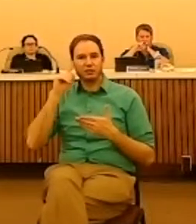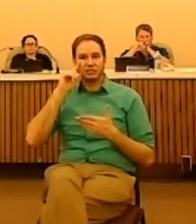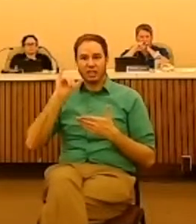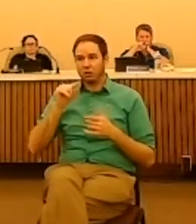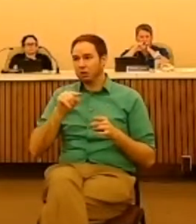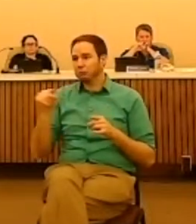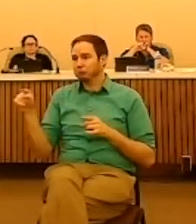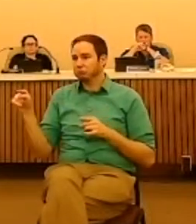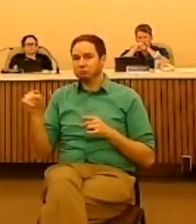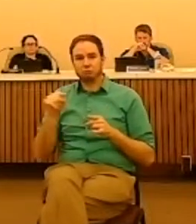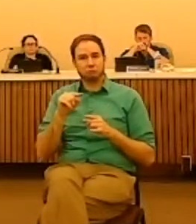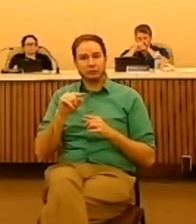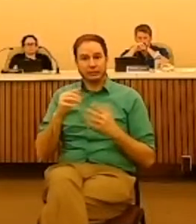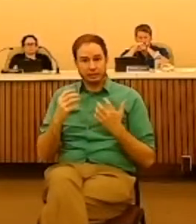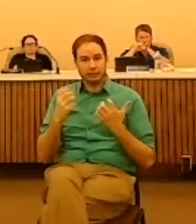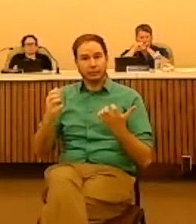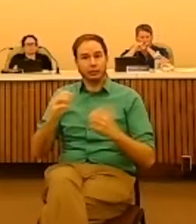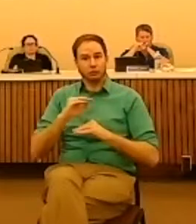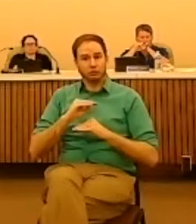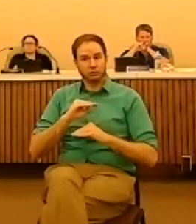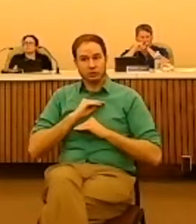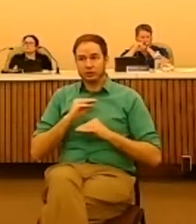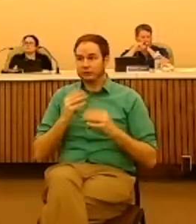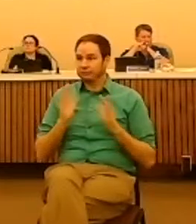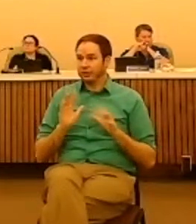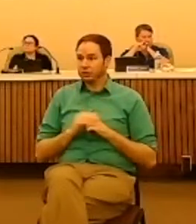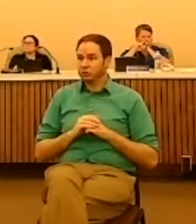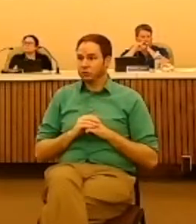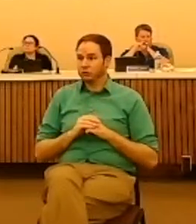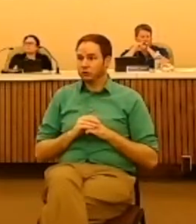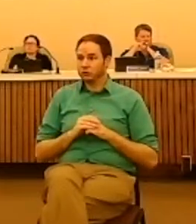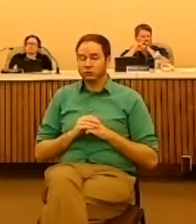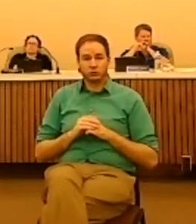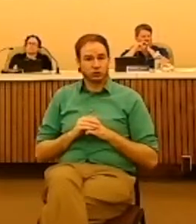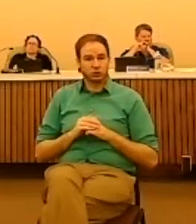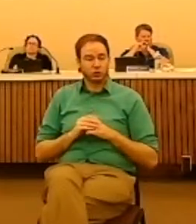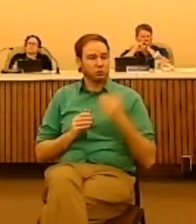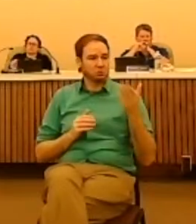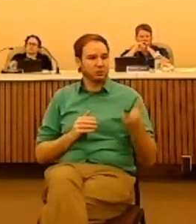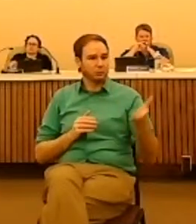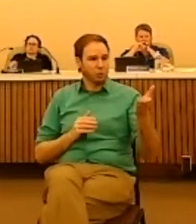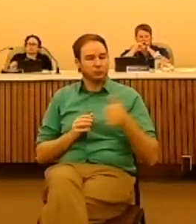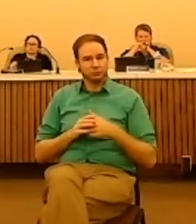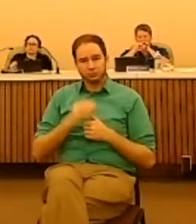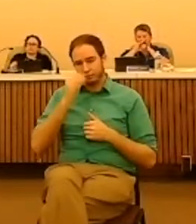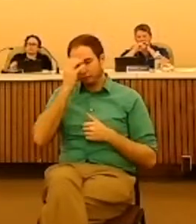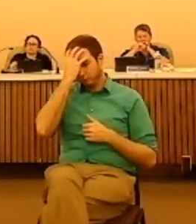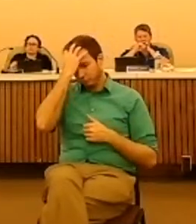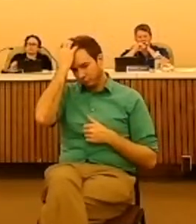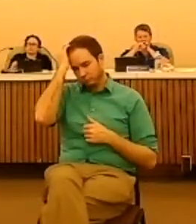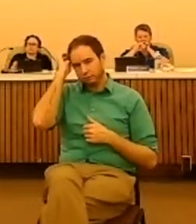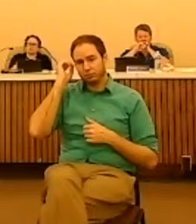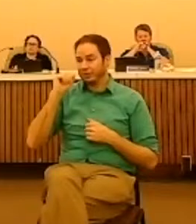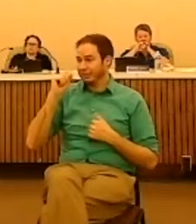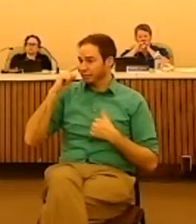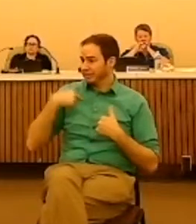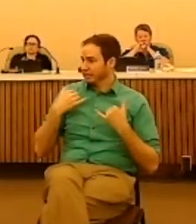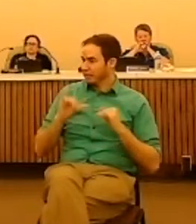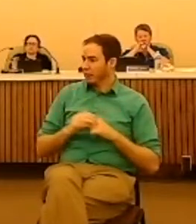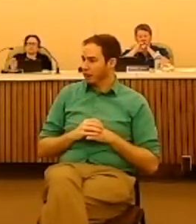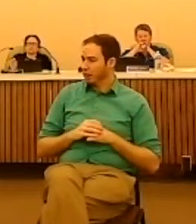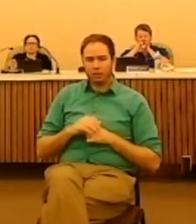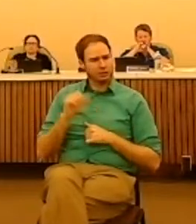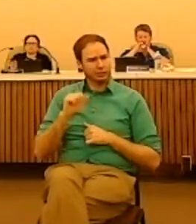like most people in the house who wanted to ask a question has asked a question. So just Okay. go in. Let's. Can you still hear me?